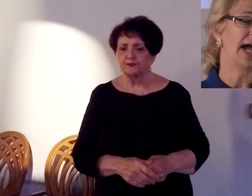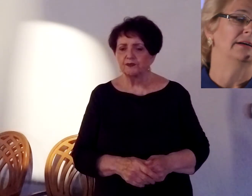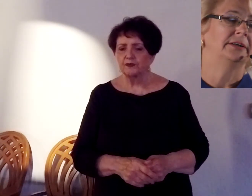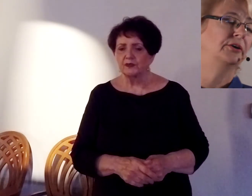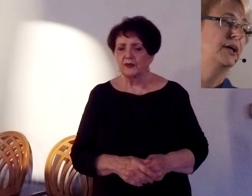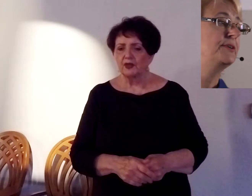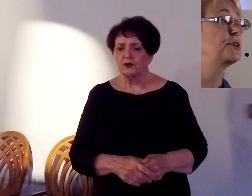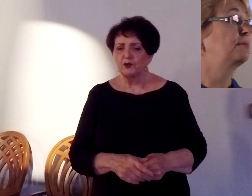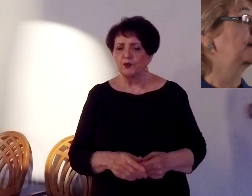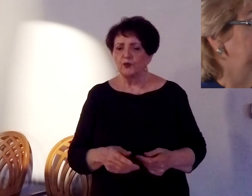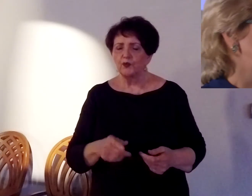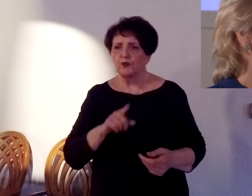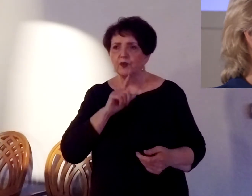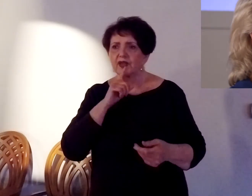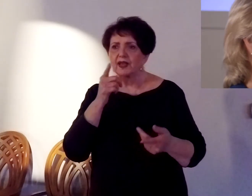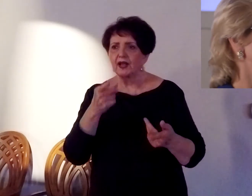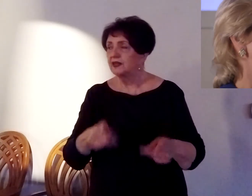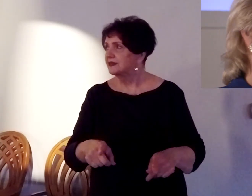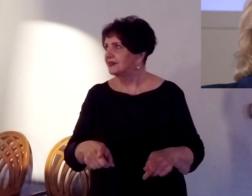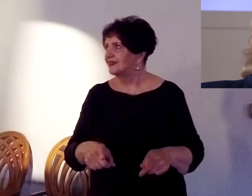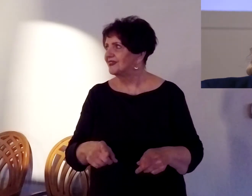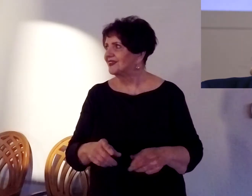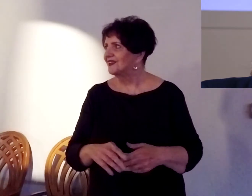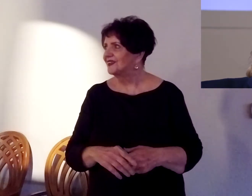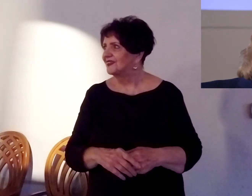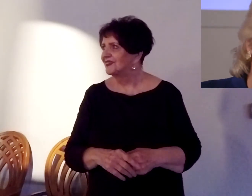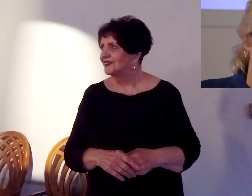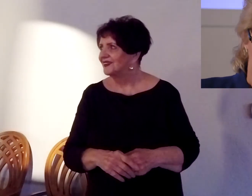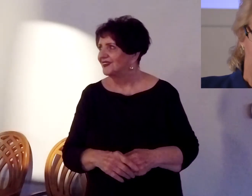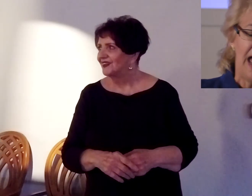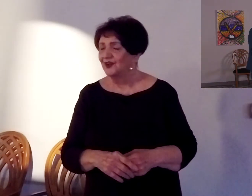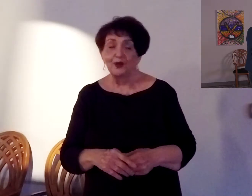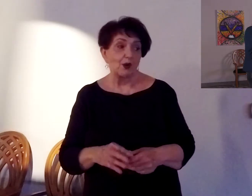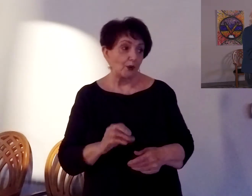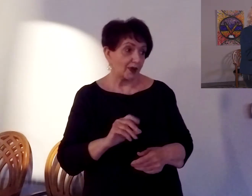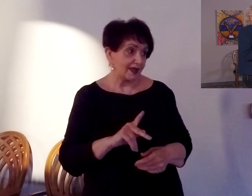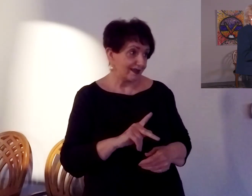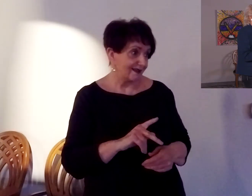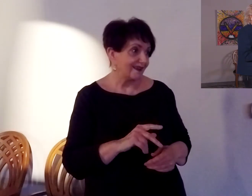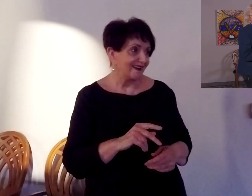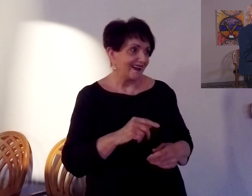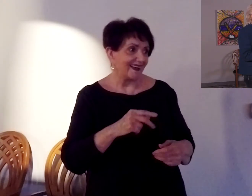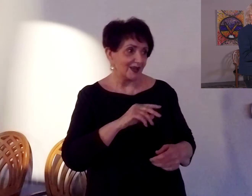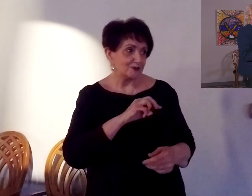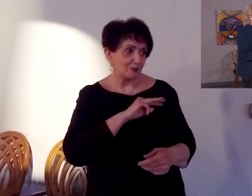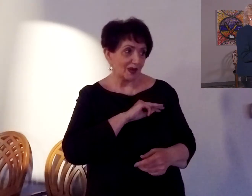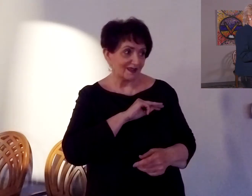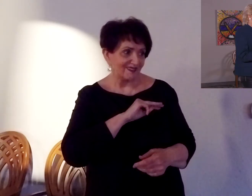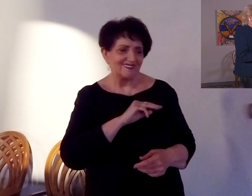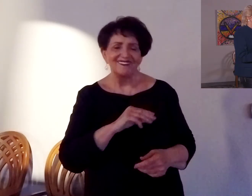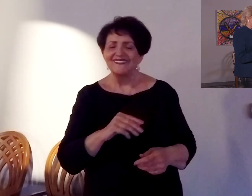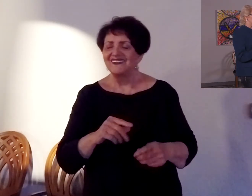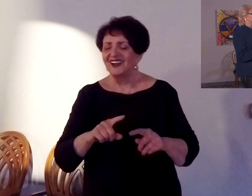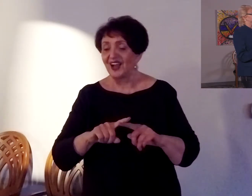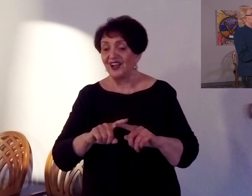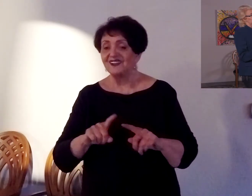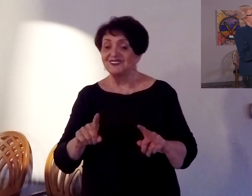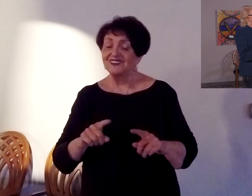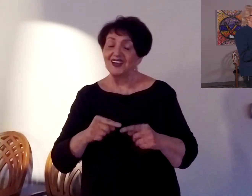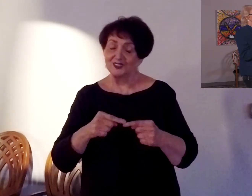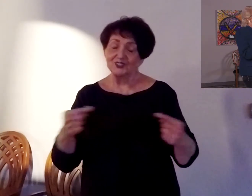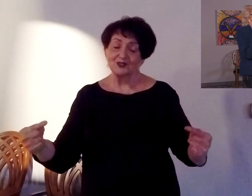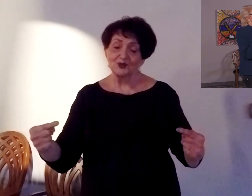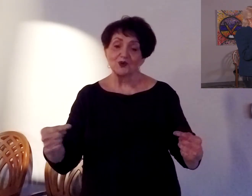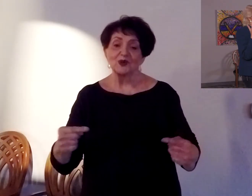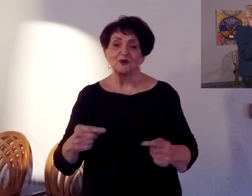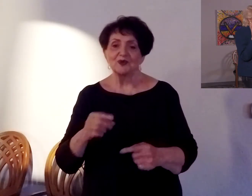undifferentiated reality. Okay, so Michael, here's one of the places where I disagree with Ernest Holmes. Absolute undifferentiated reality, which is the potential for all